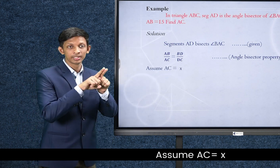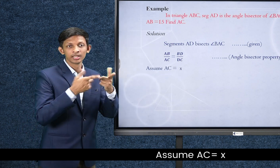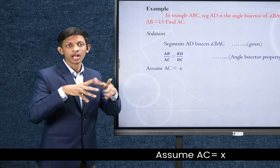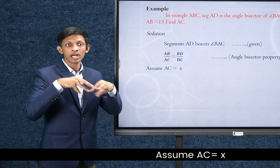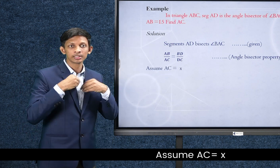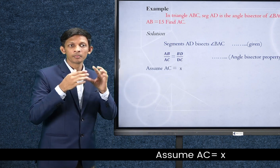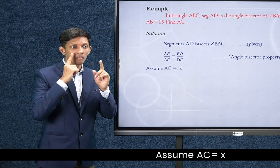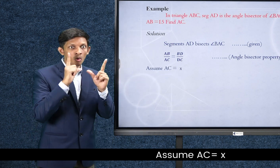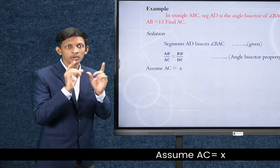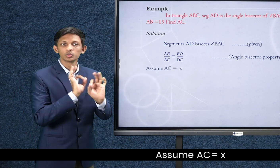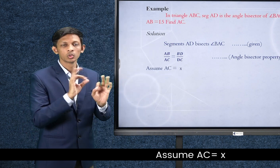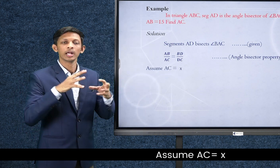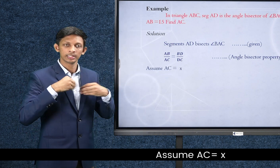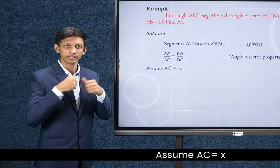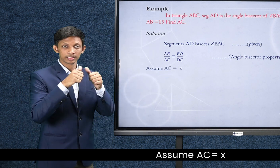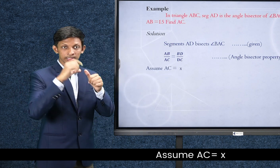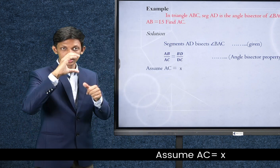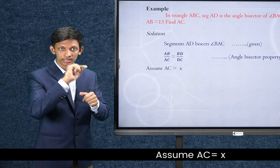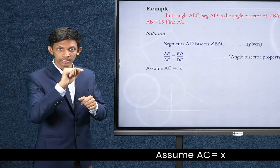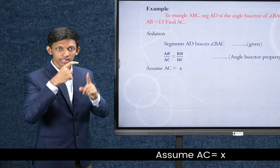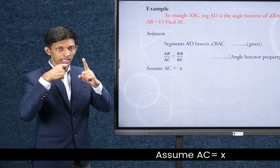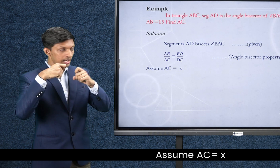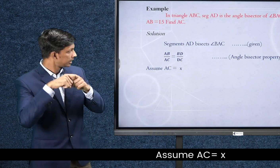Assume AC is equal to x.